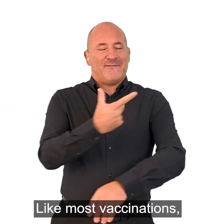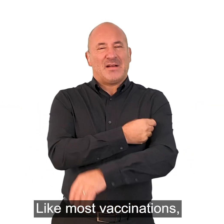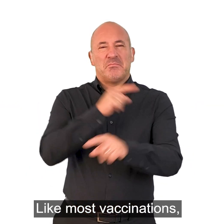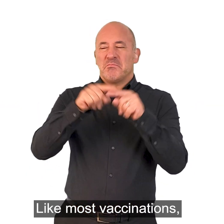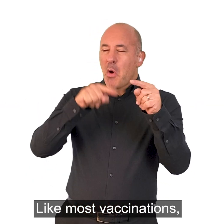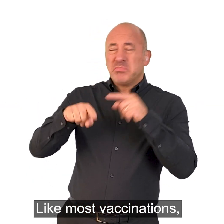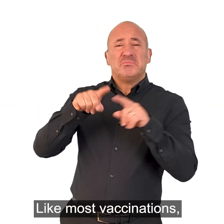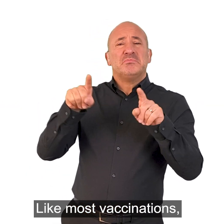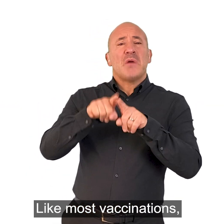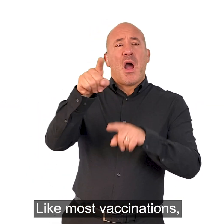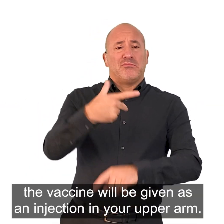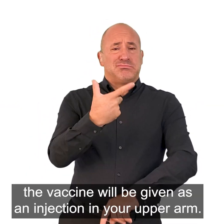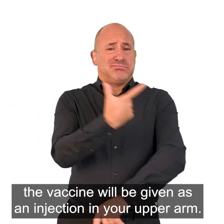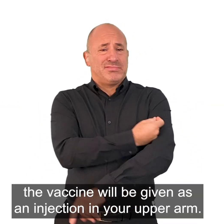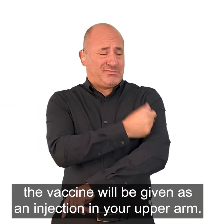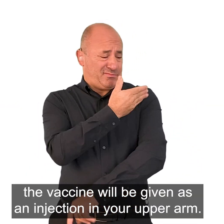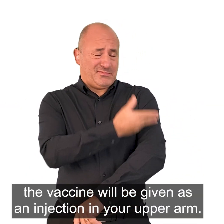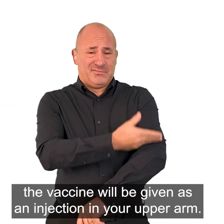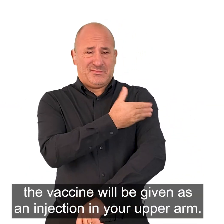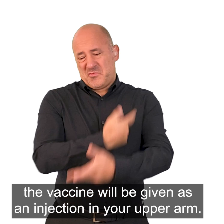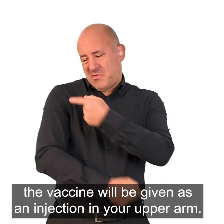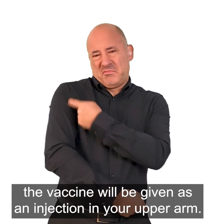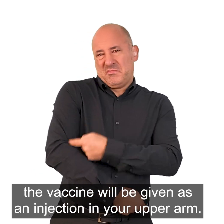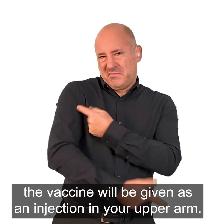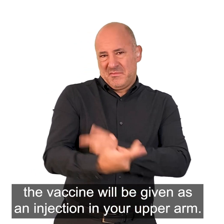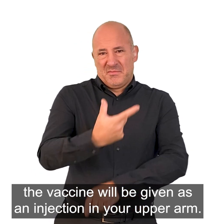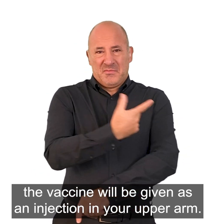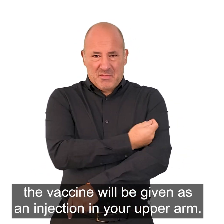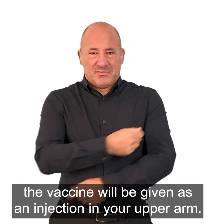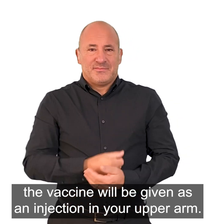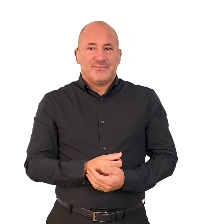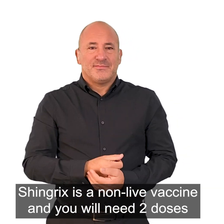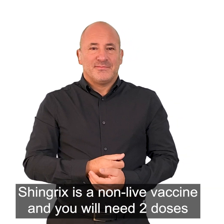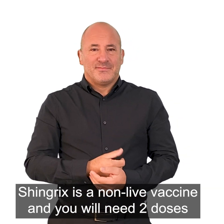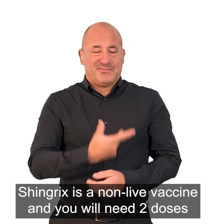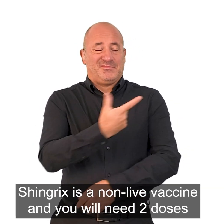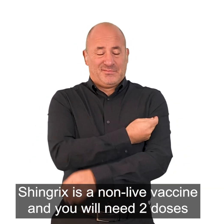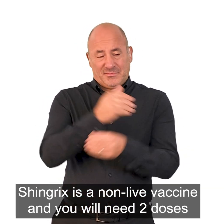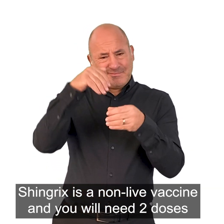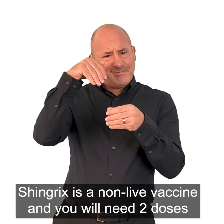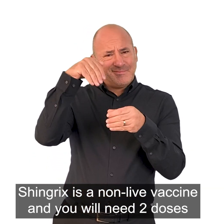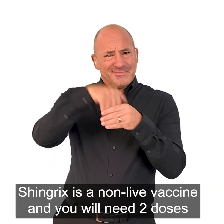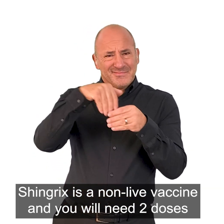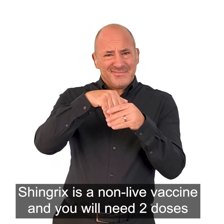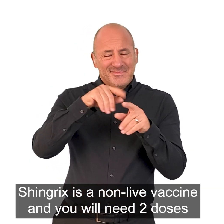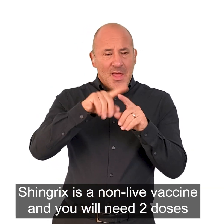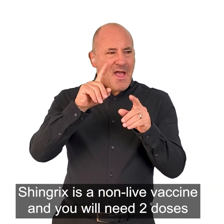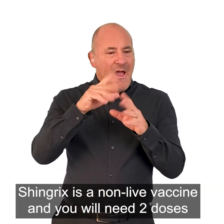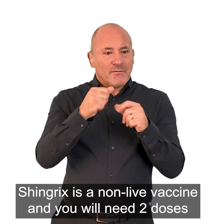Like most vaccinations, the vaccine will be given as an injection in your upper arm. Shingrix is a non-live vaccine and